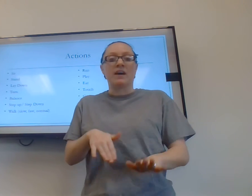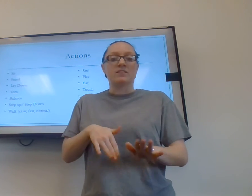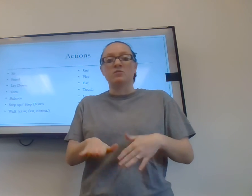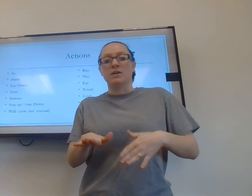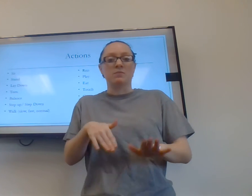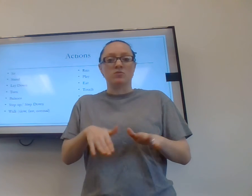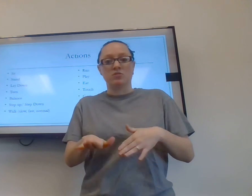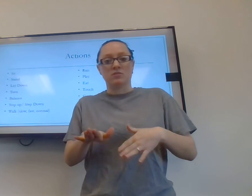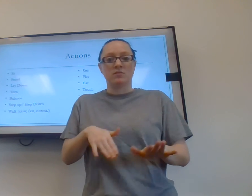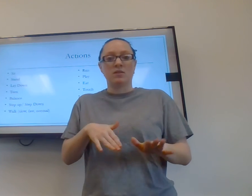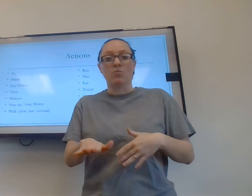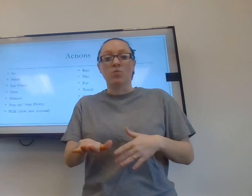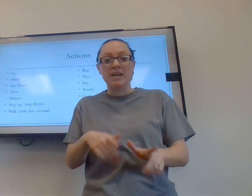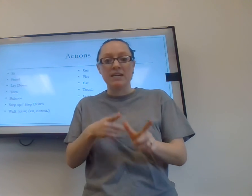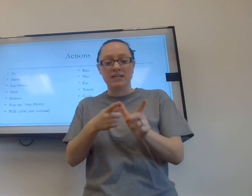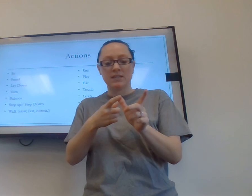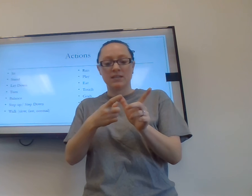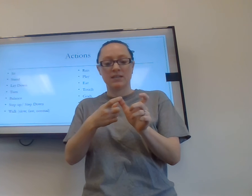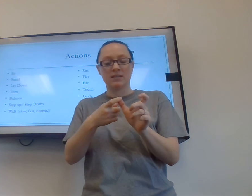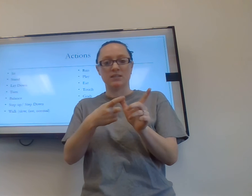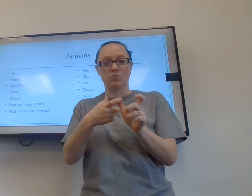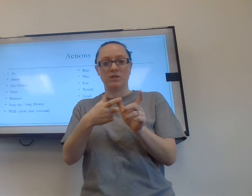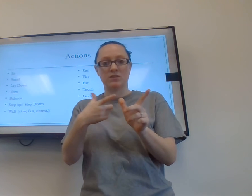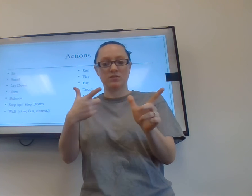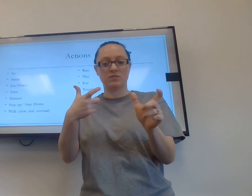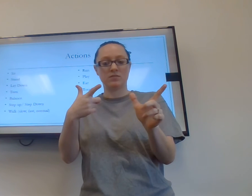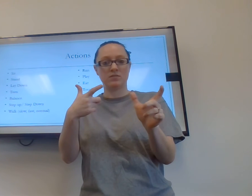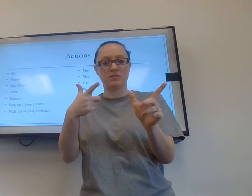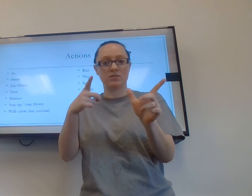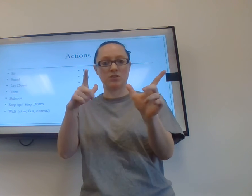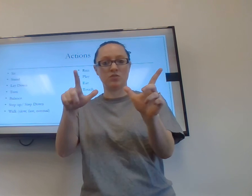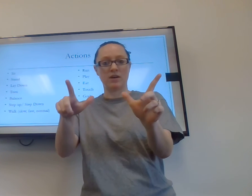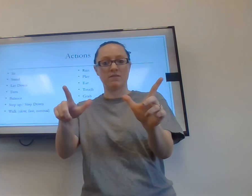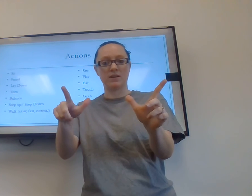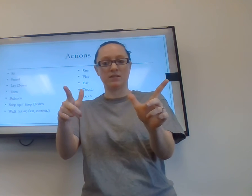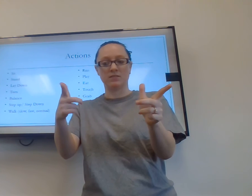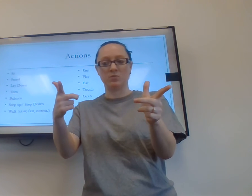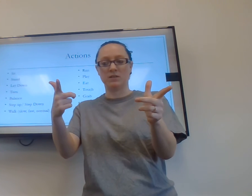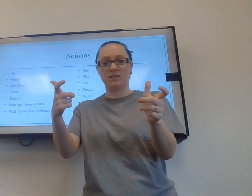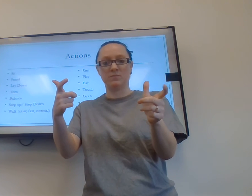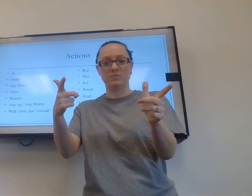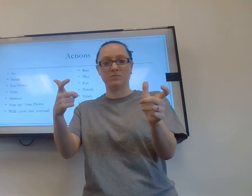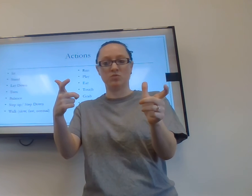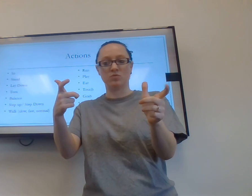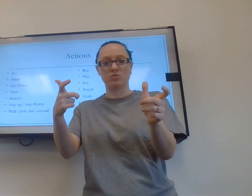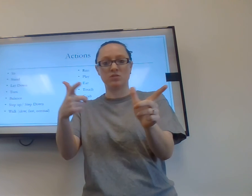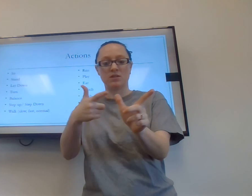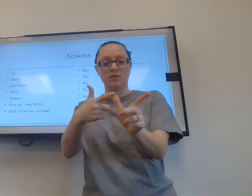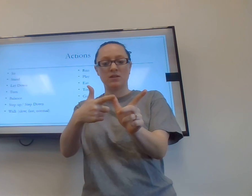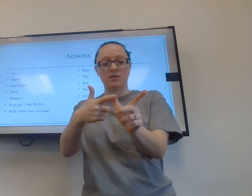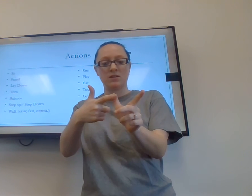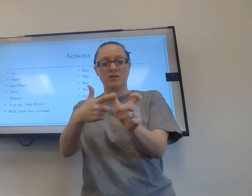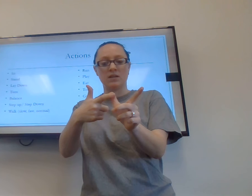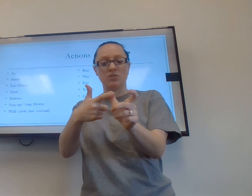faster body motion. Running is weird. So you have like little bitty shooters and you